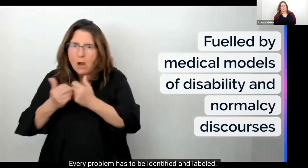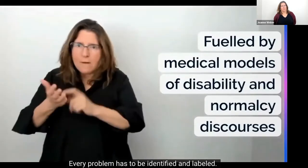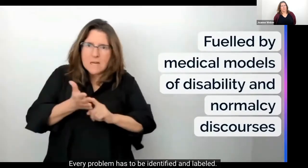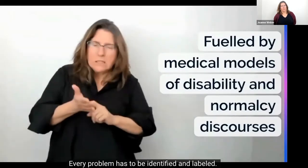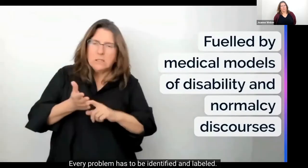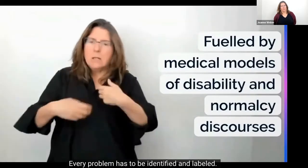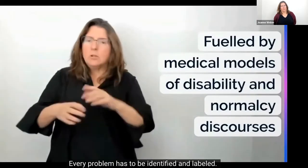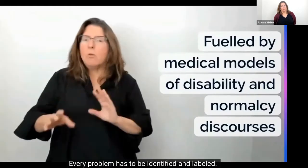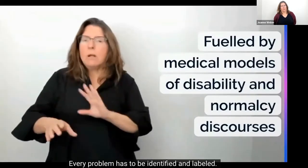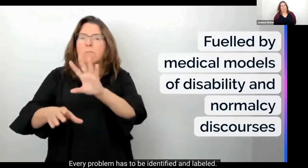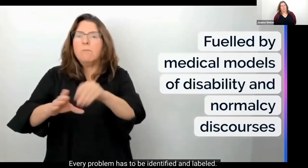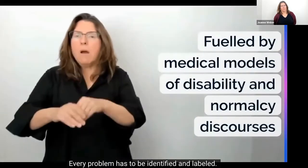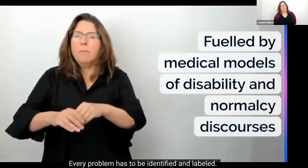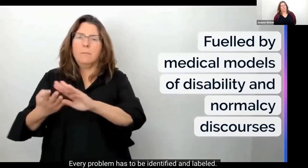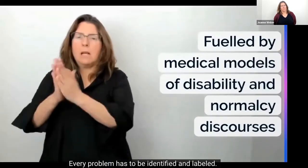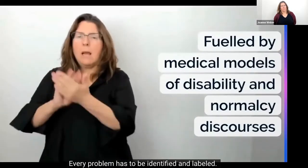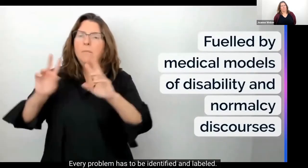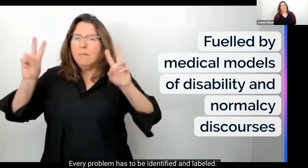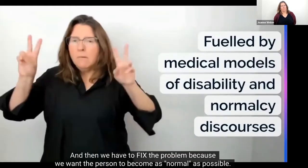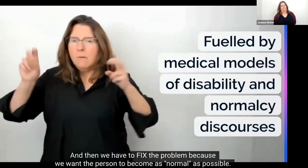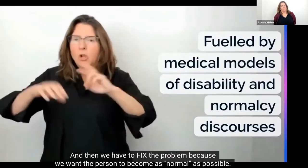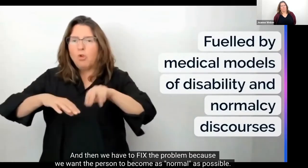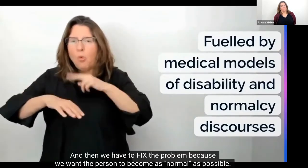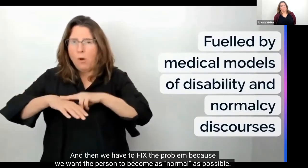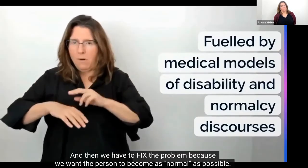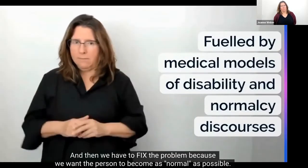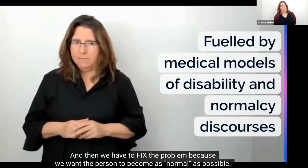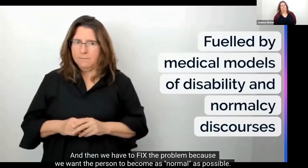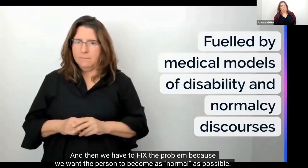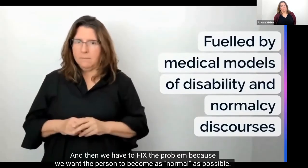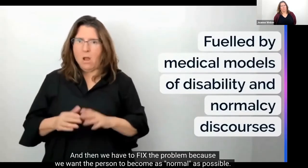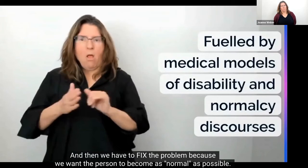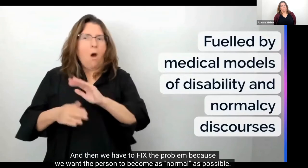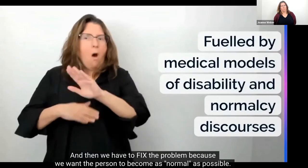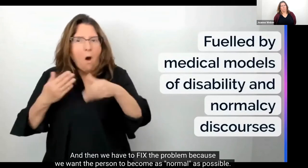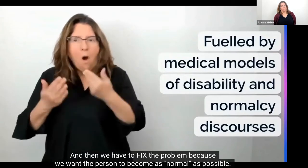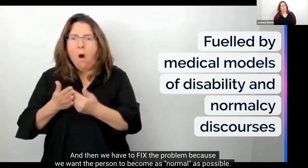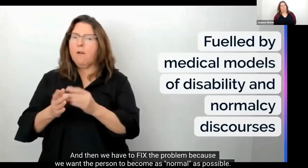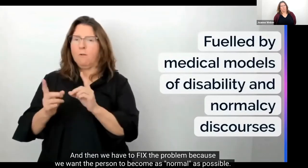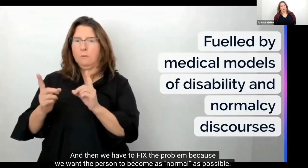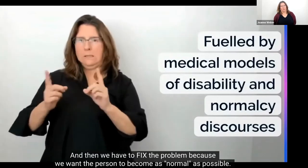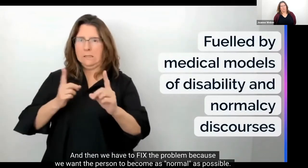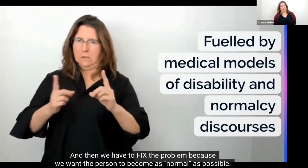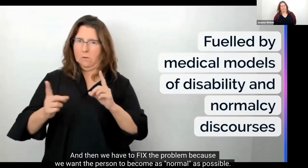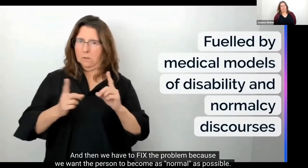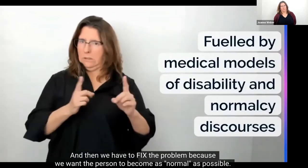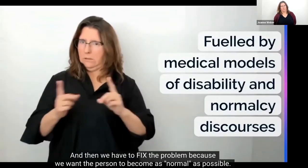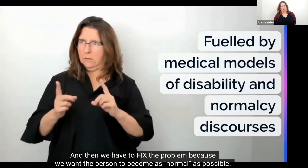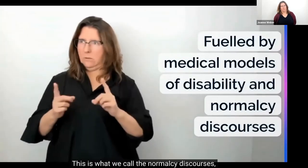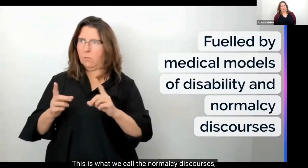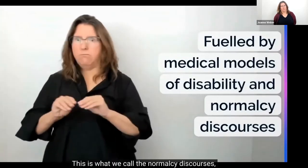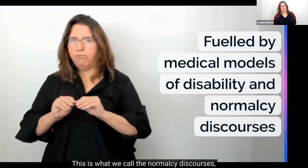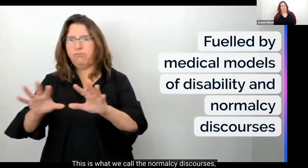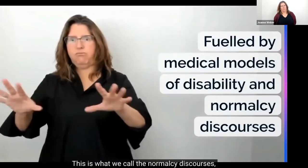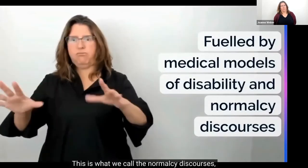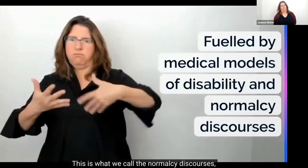has to be identified and labeled. And then we have to fix the problem because we want the person to become as normal as possible.